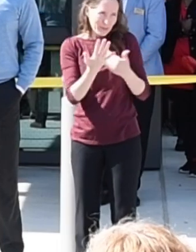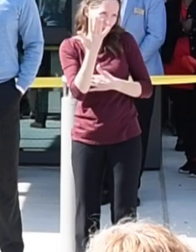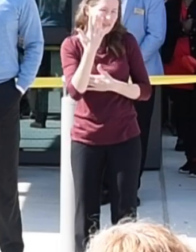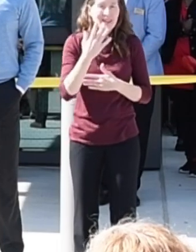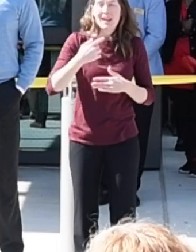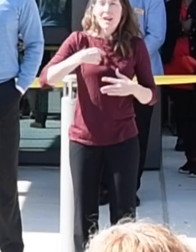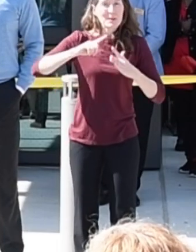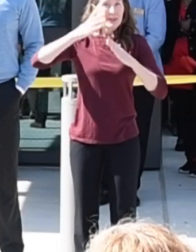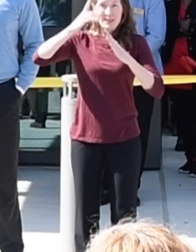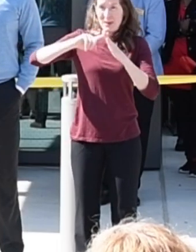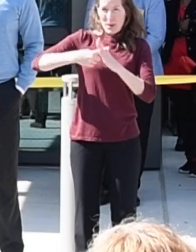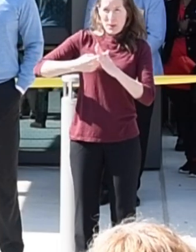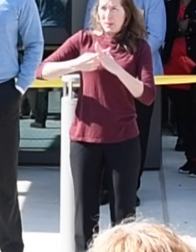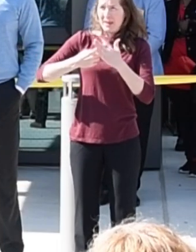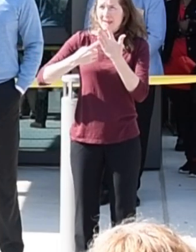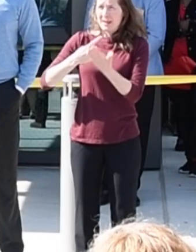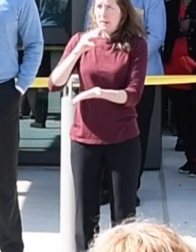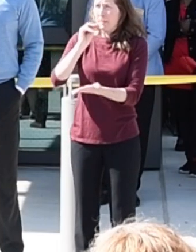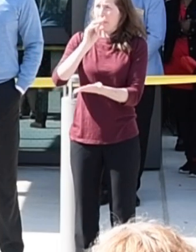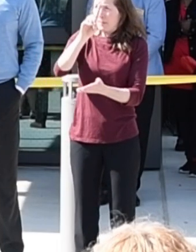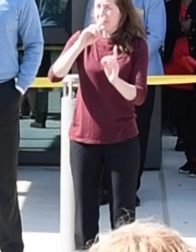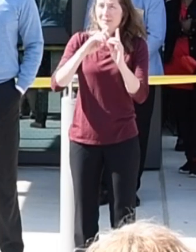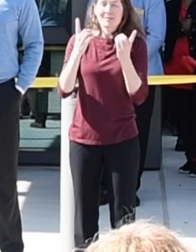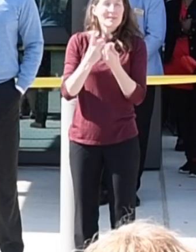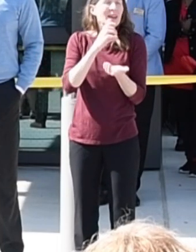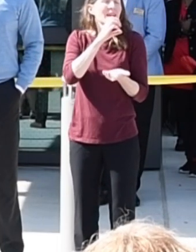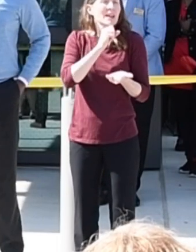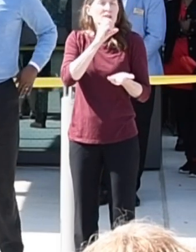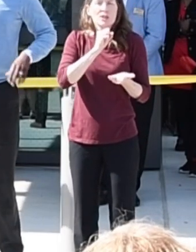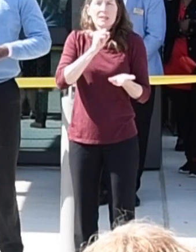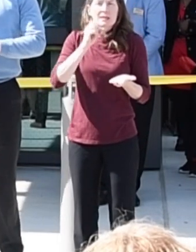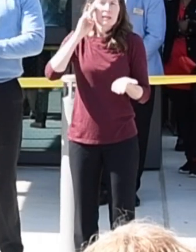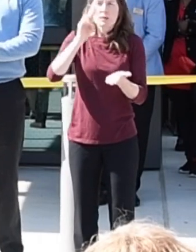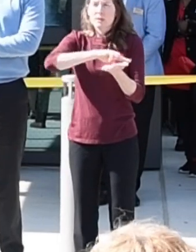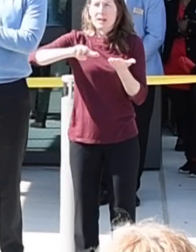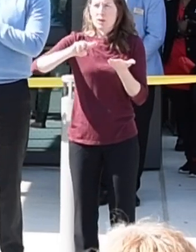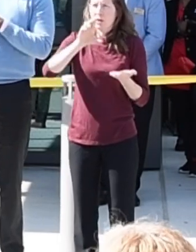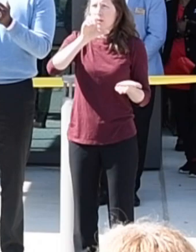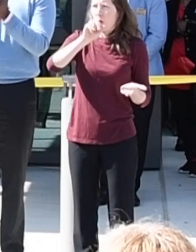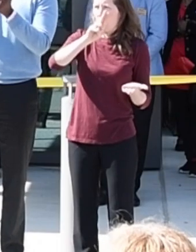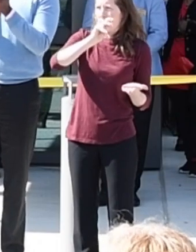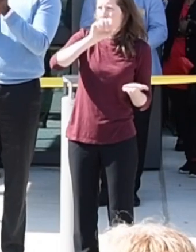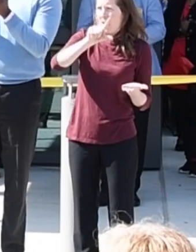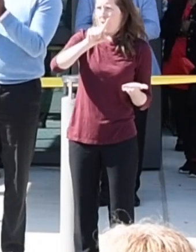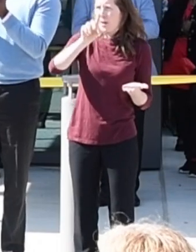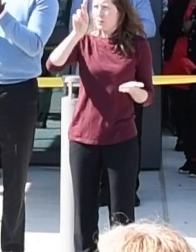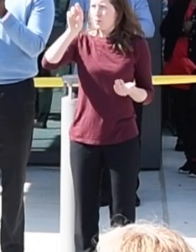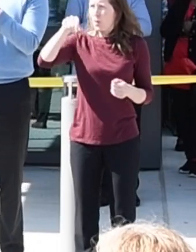with Maryland Department of Aging Secretary Carmel Rokes,